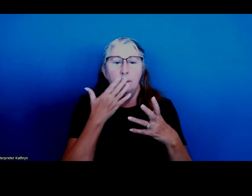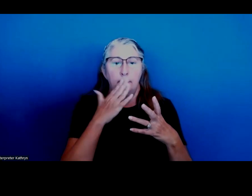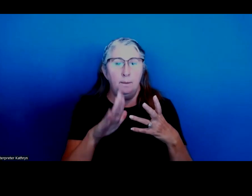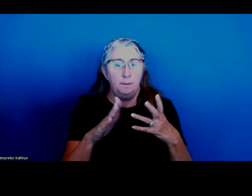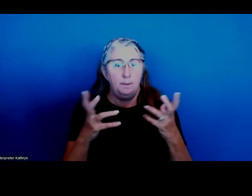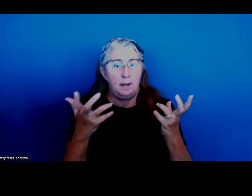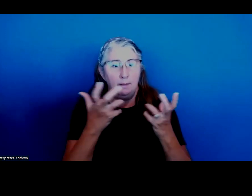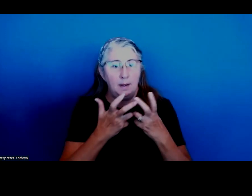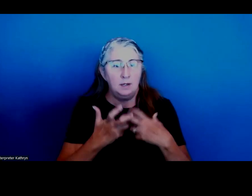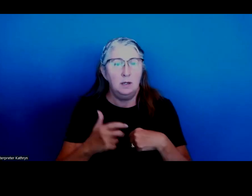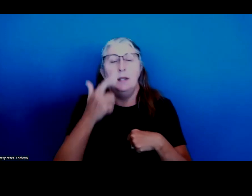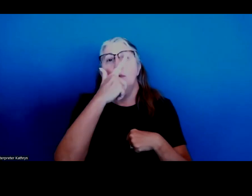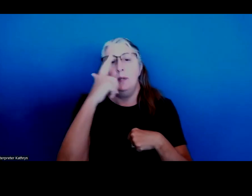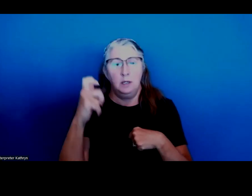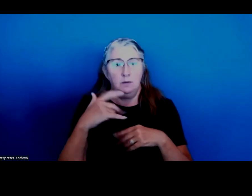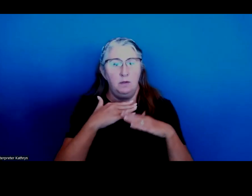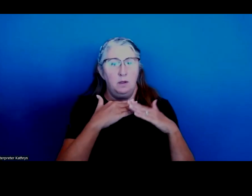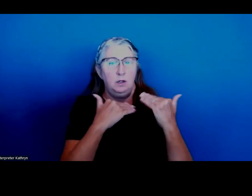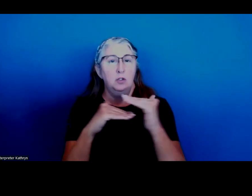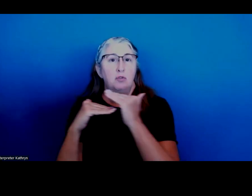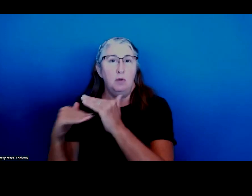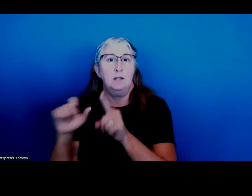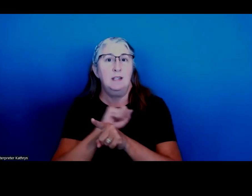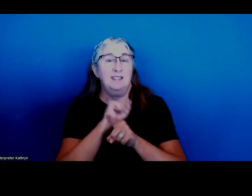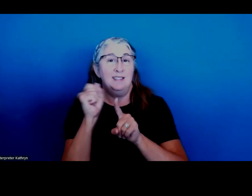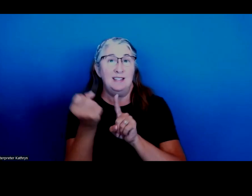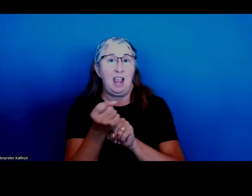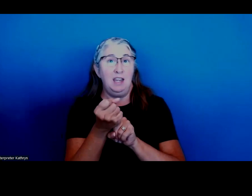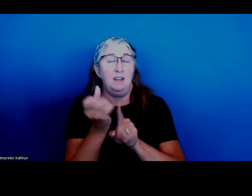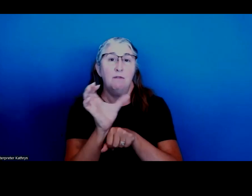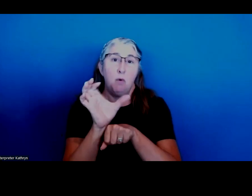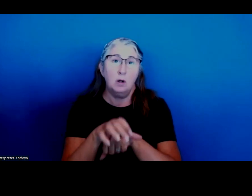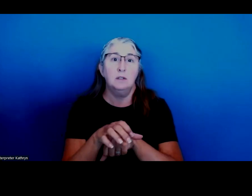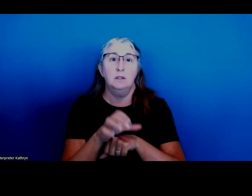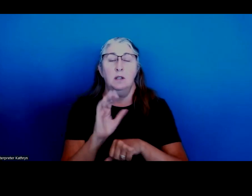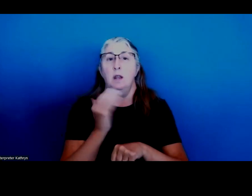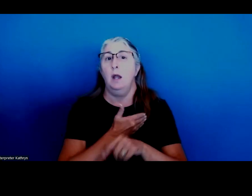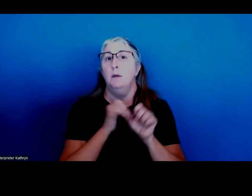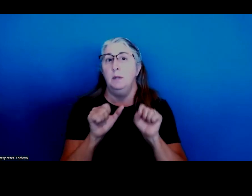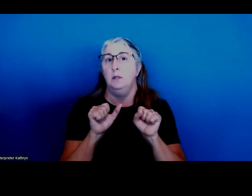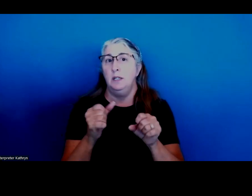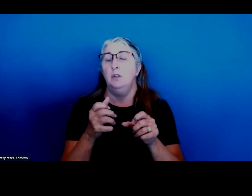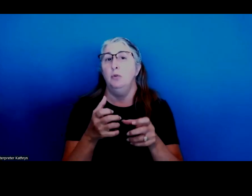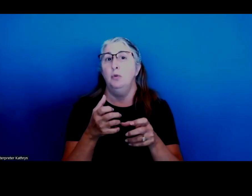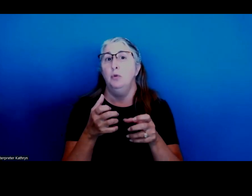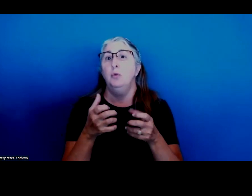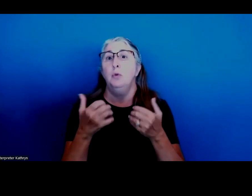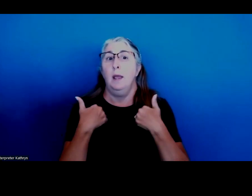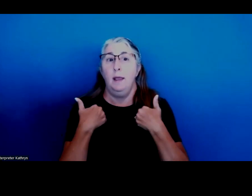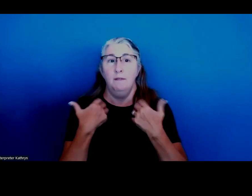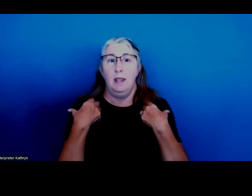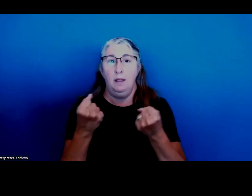the constraints that society places on our ability to procure a healthy life. And people